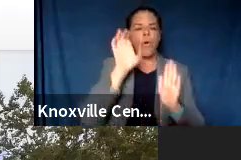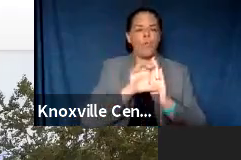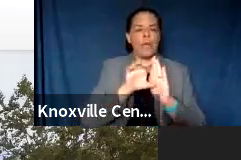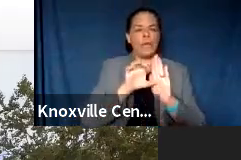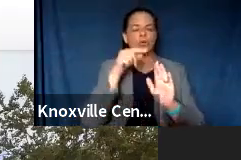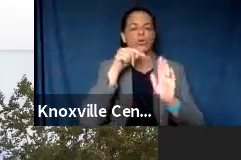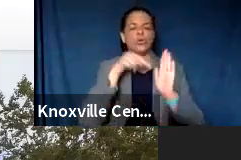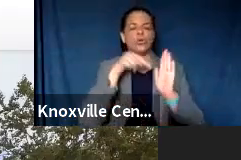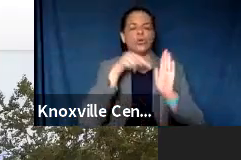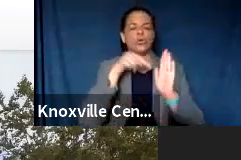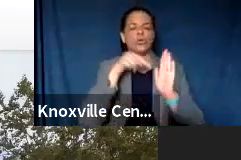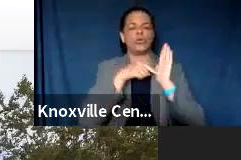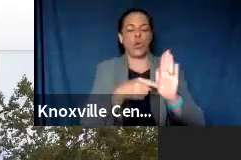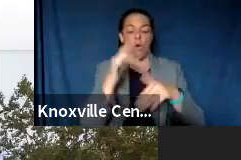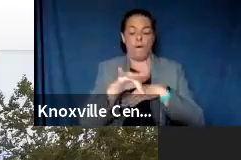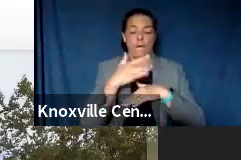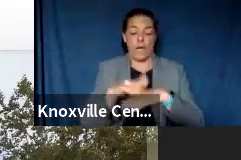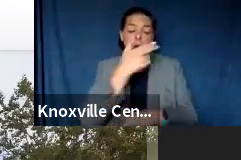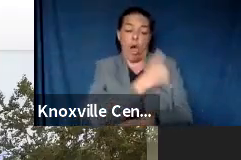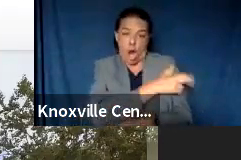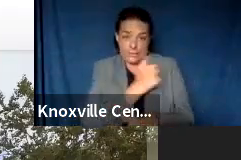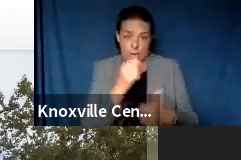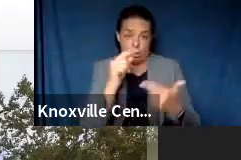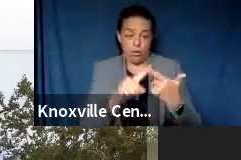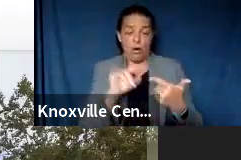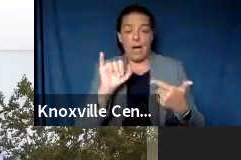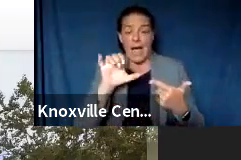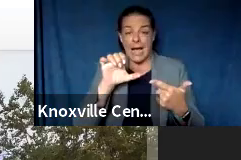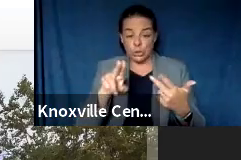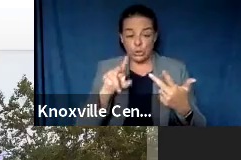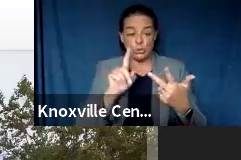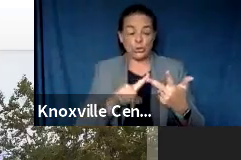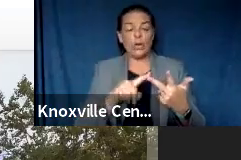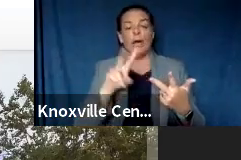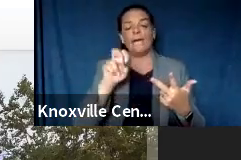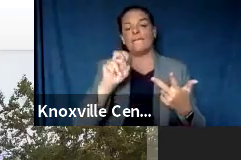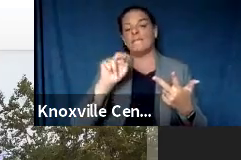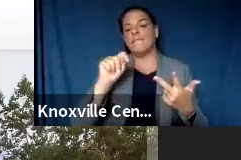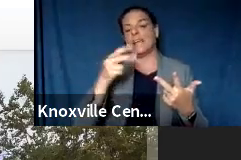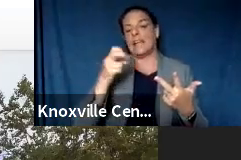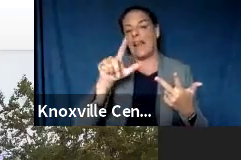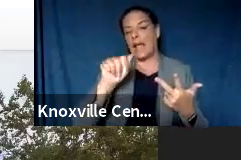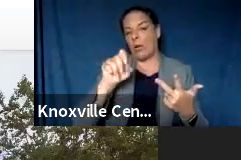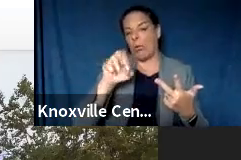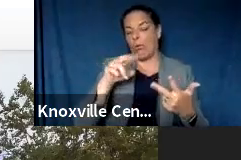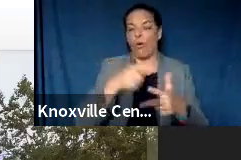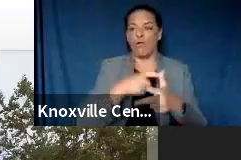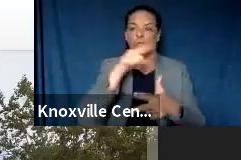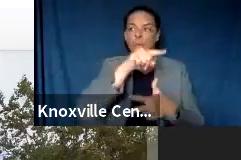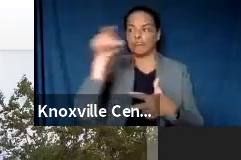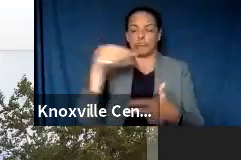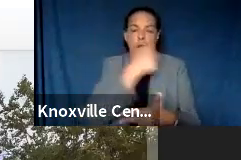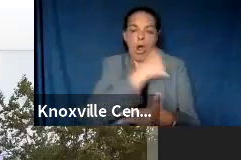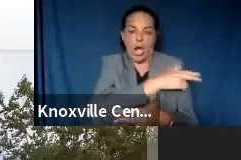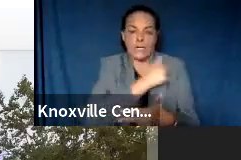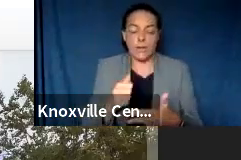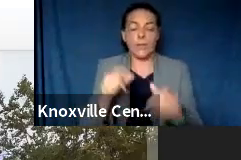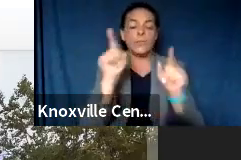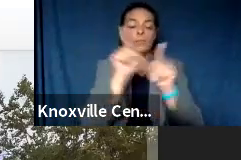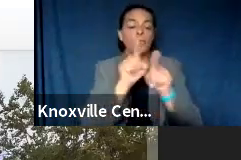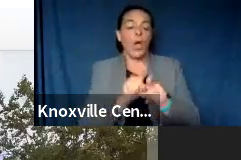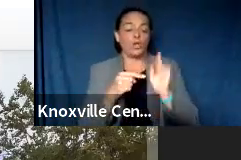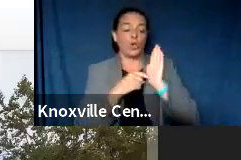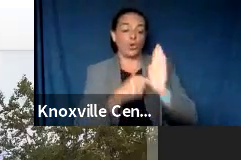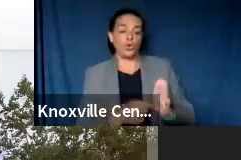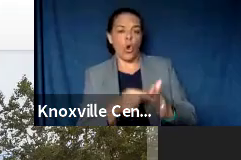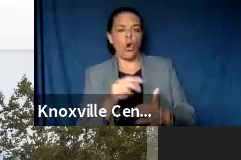hospital beds, ICU beds, and ventilators from our hospital partners. It also shows the additional surge capacity